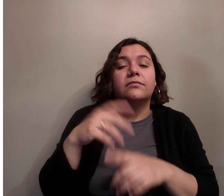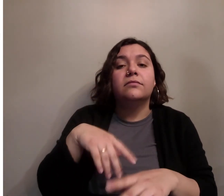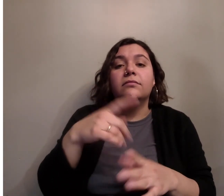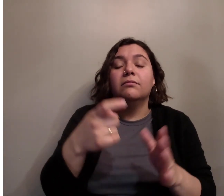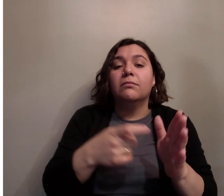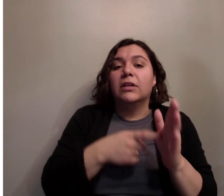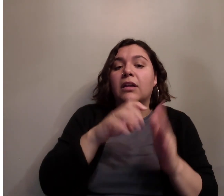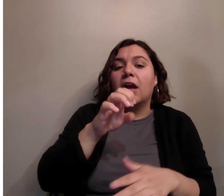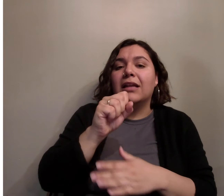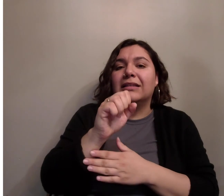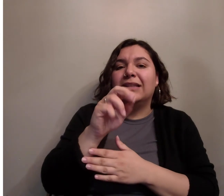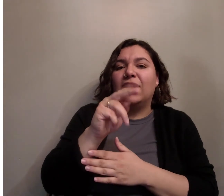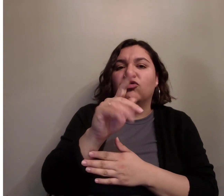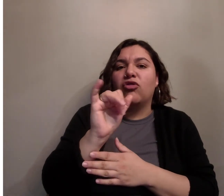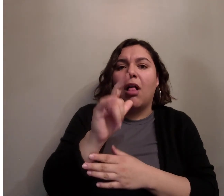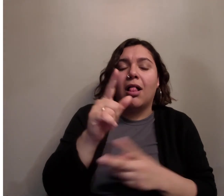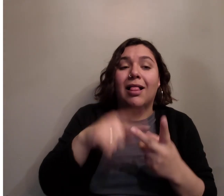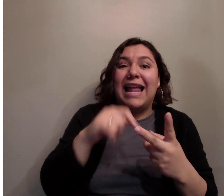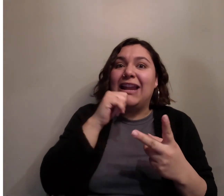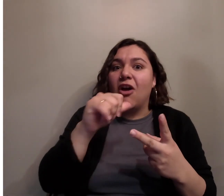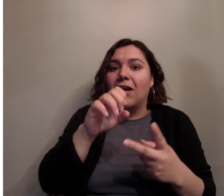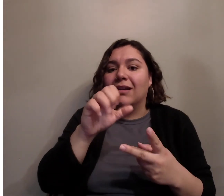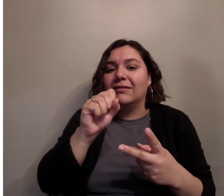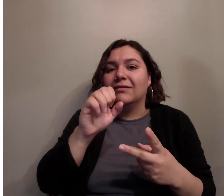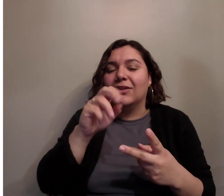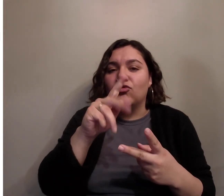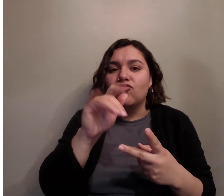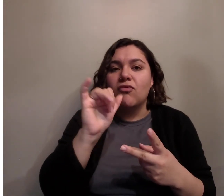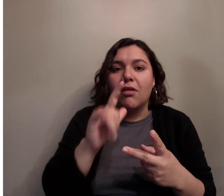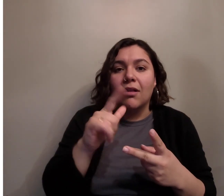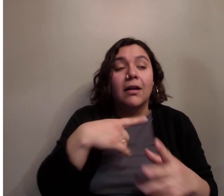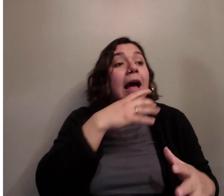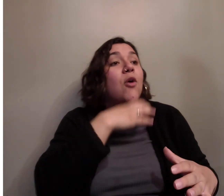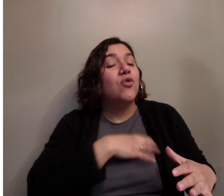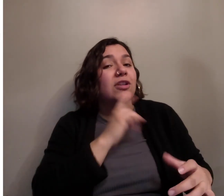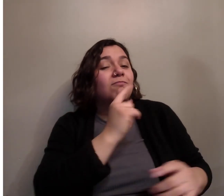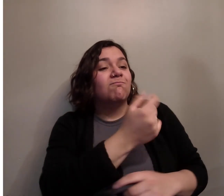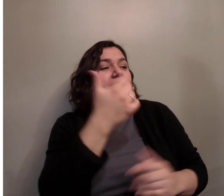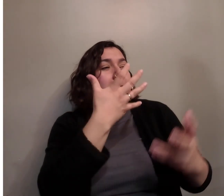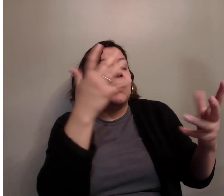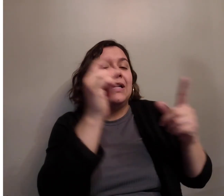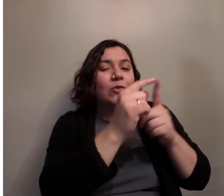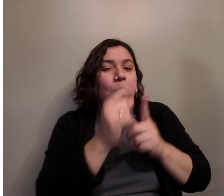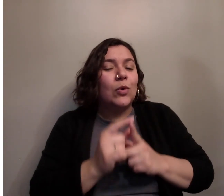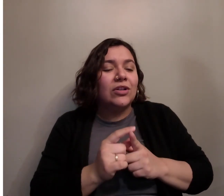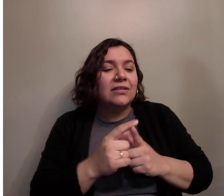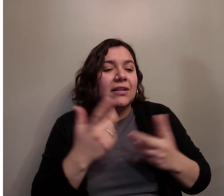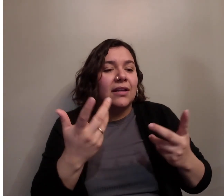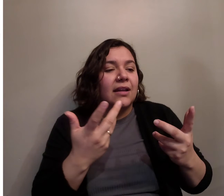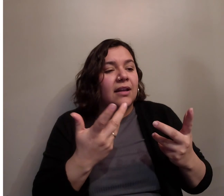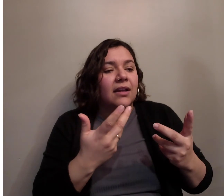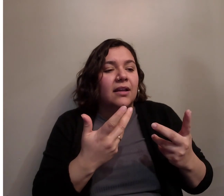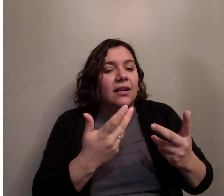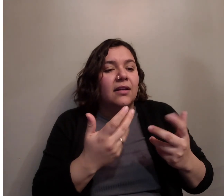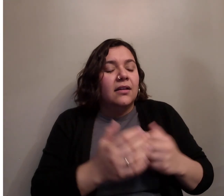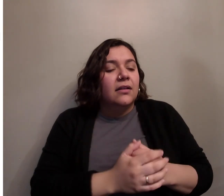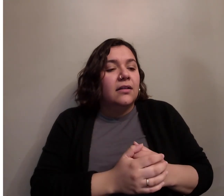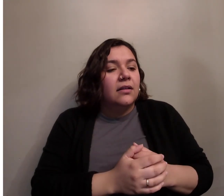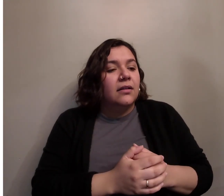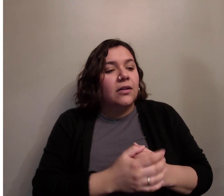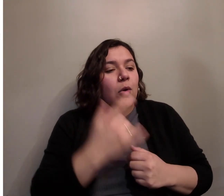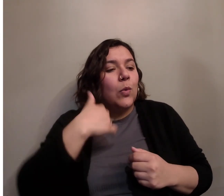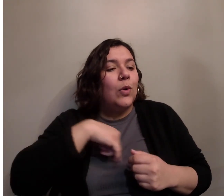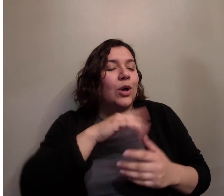terms, essential and non-essential workers, because I wish they got rid of so many terms that we're just sort of